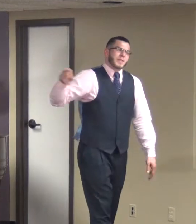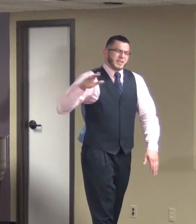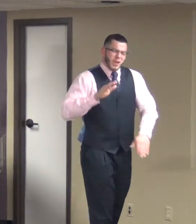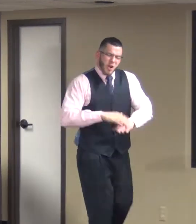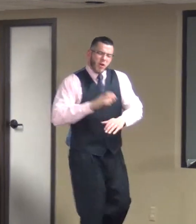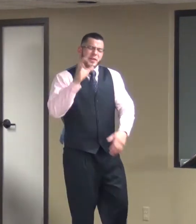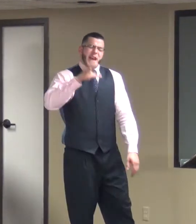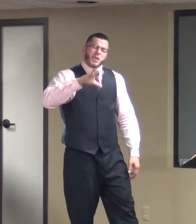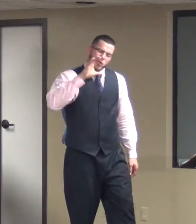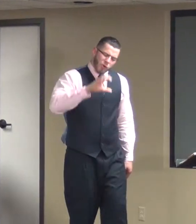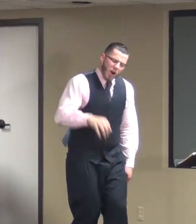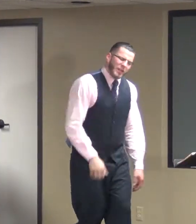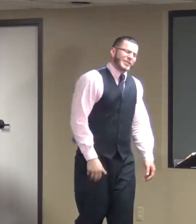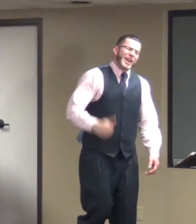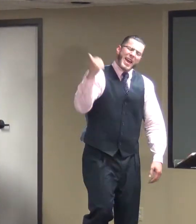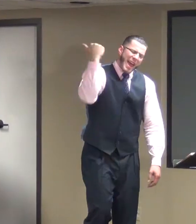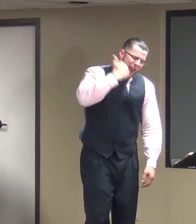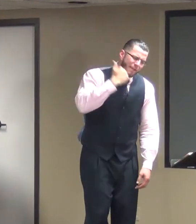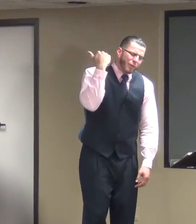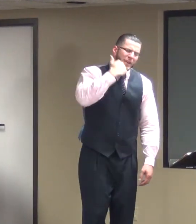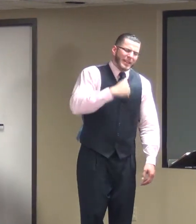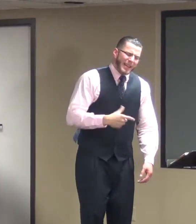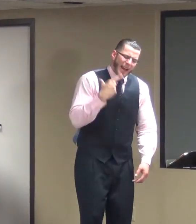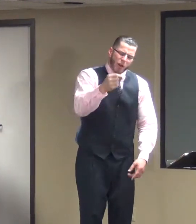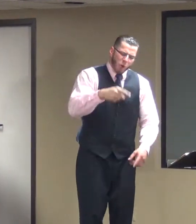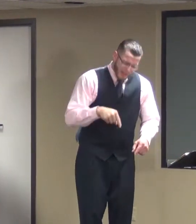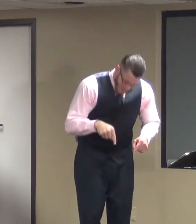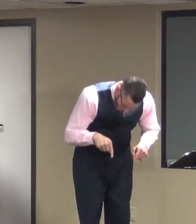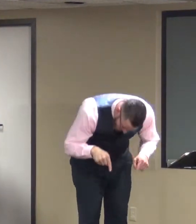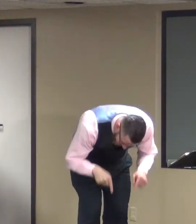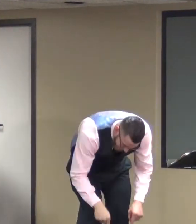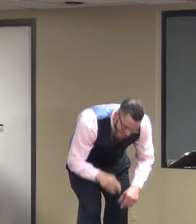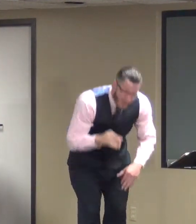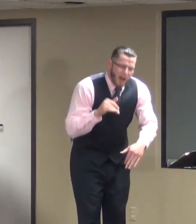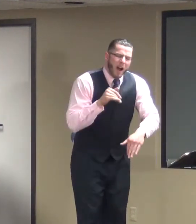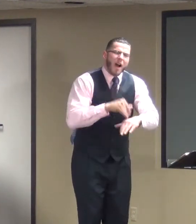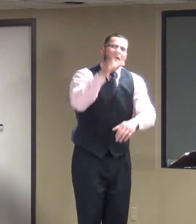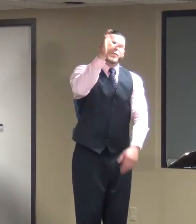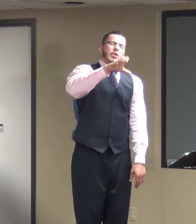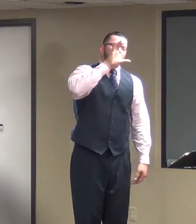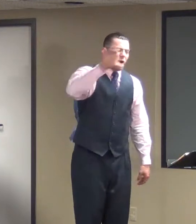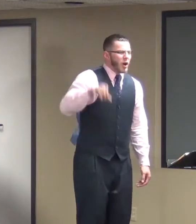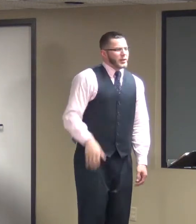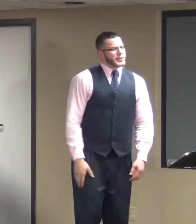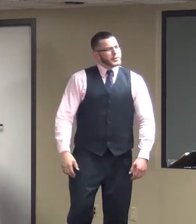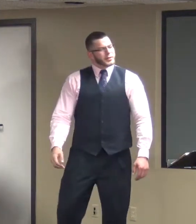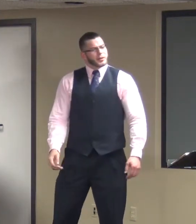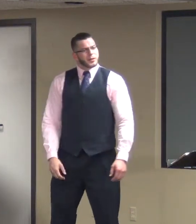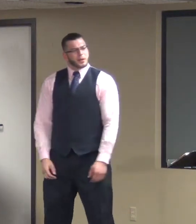It's on that cross. Every day, go to the feet of the cross.